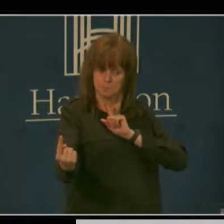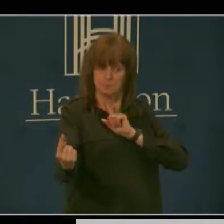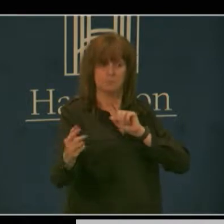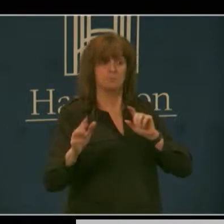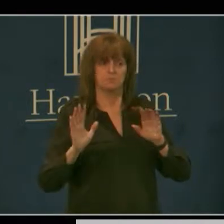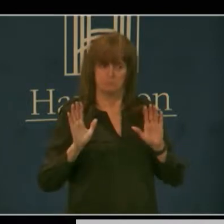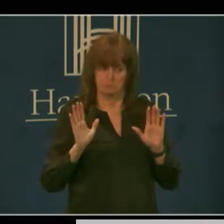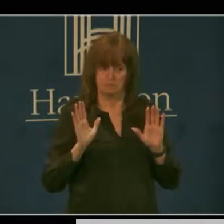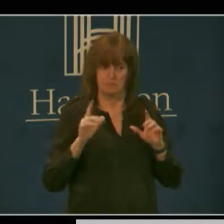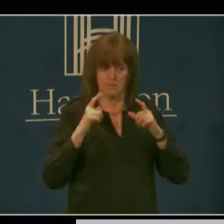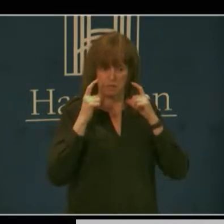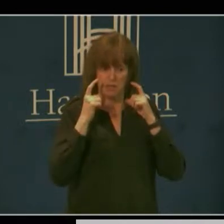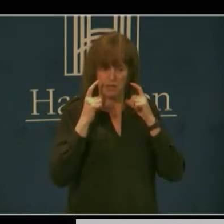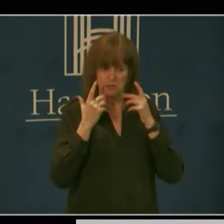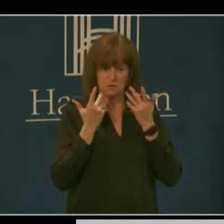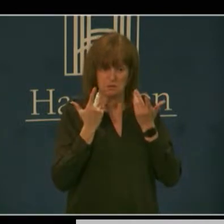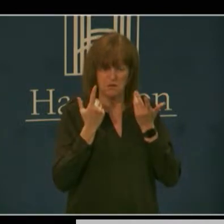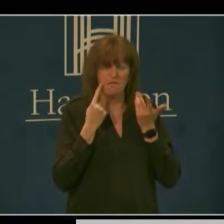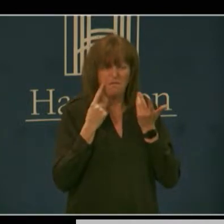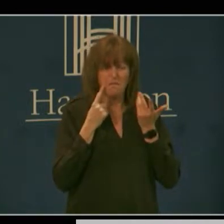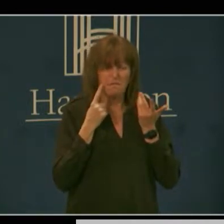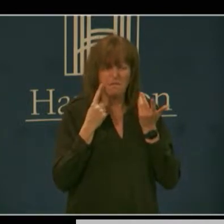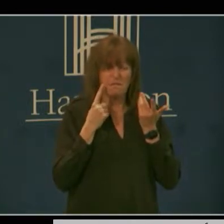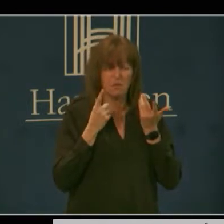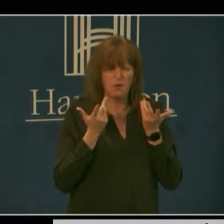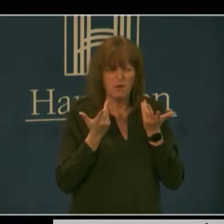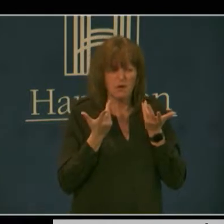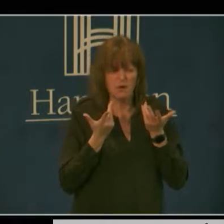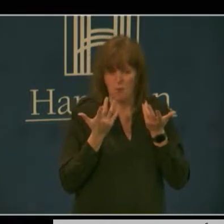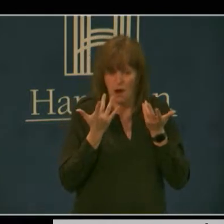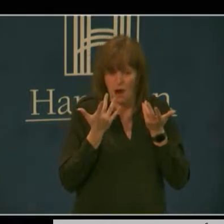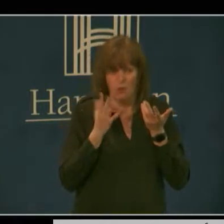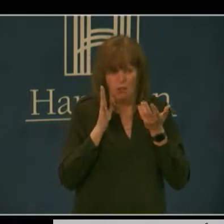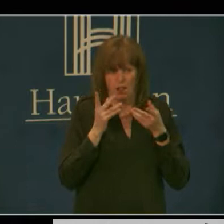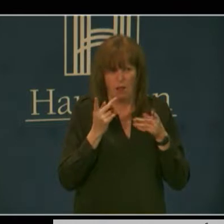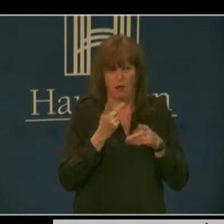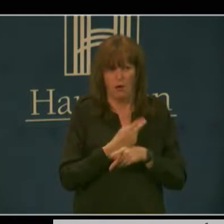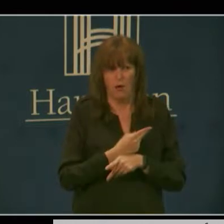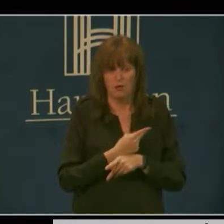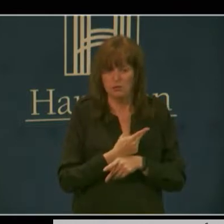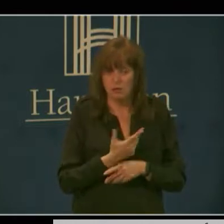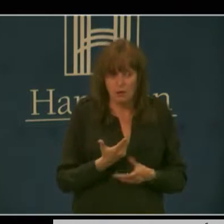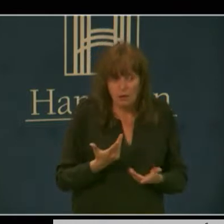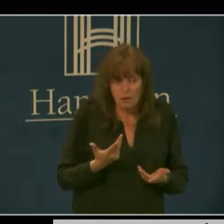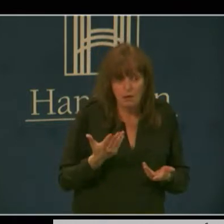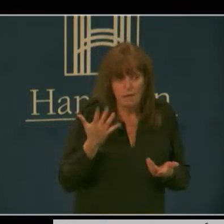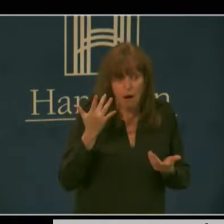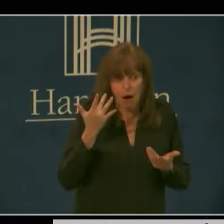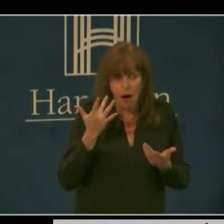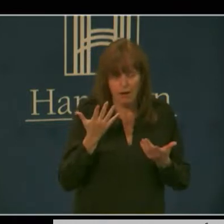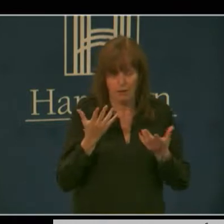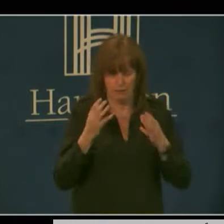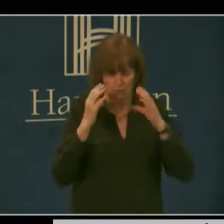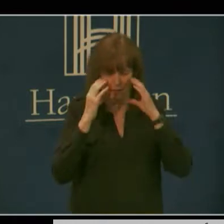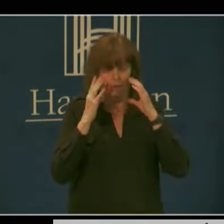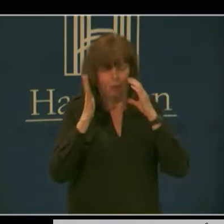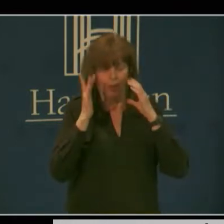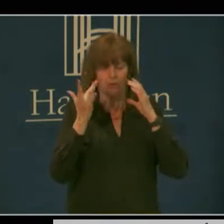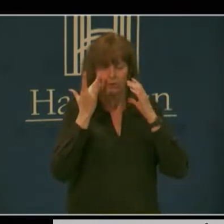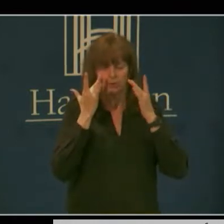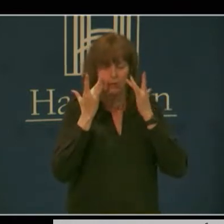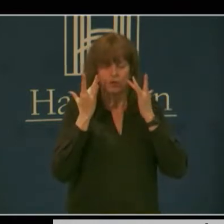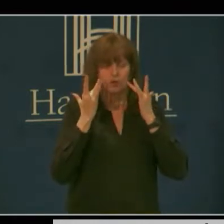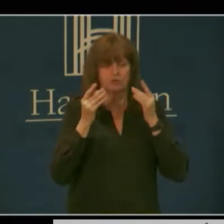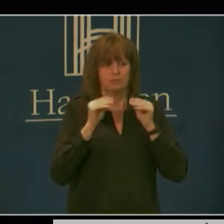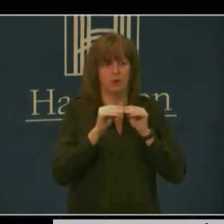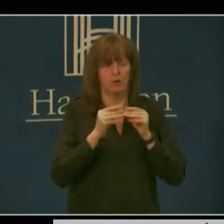fact, wearing a mask could increase your risk of getting infected with this virus rather than what you think it will do,